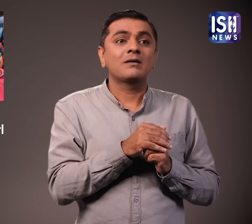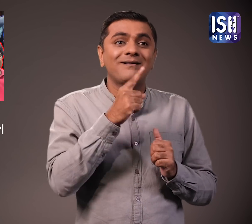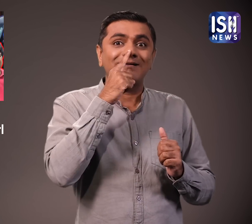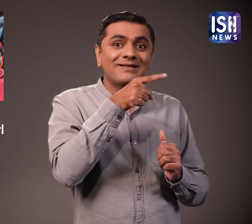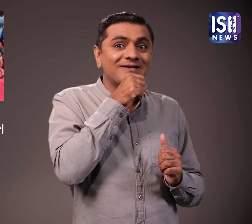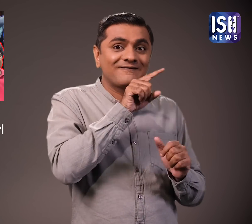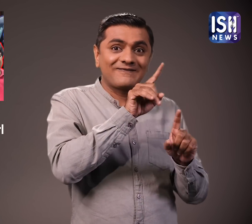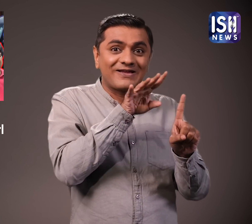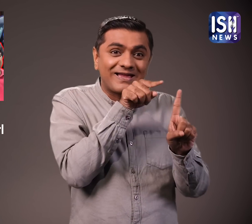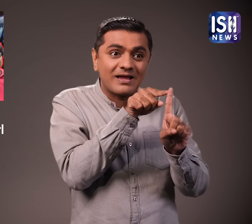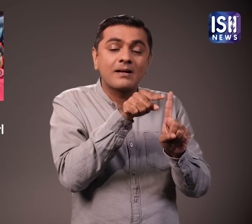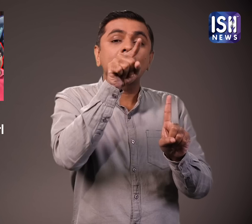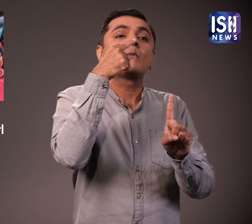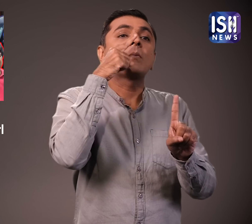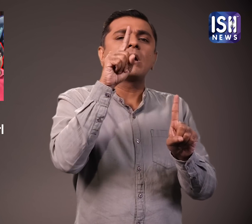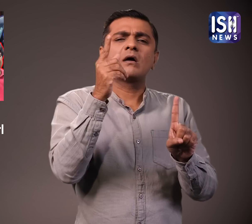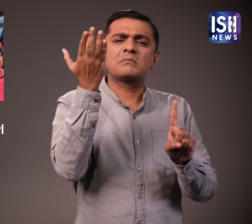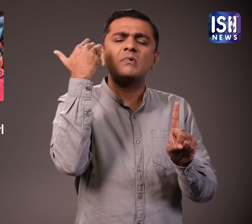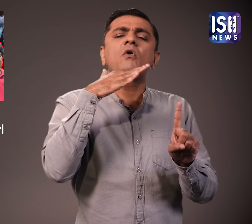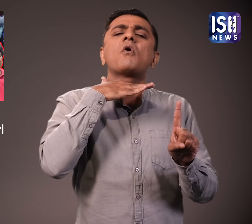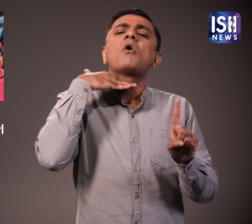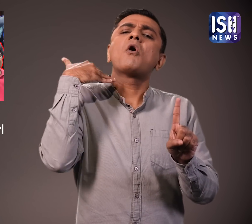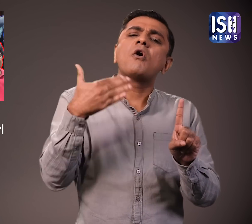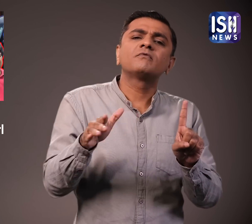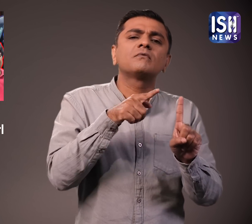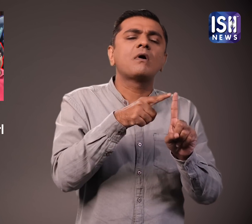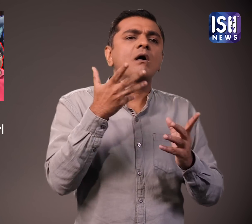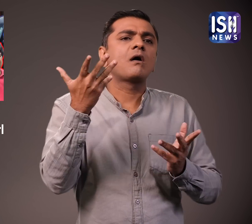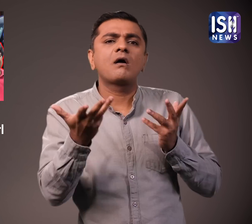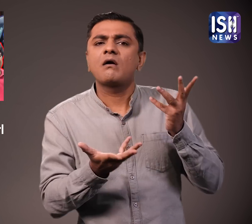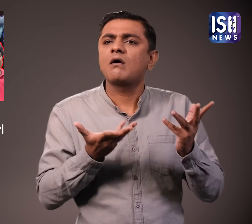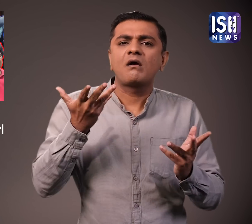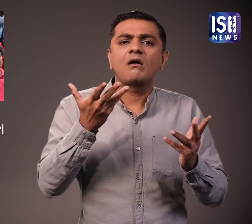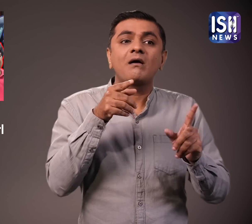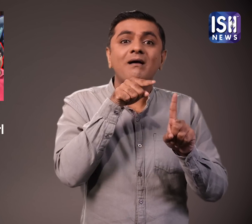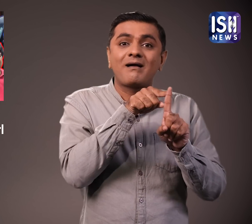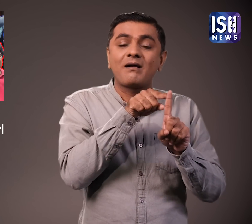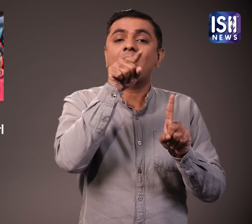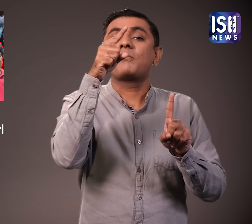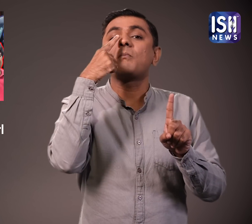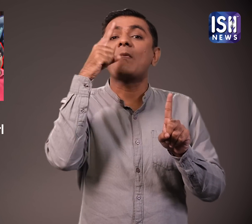Following her father's death in 2020, the girl's mother sent her to stay with Khakha and his wife.